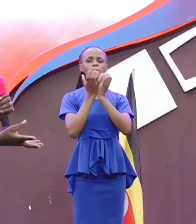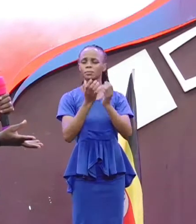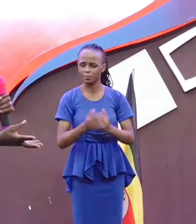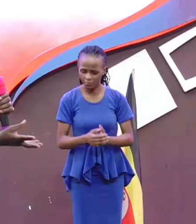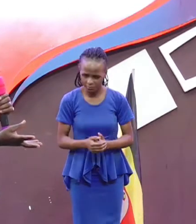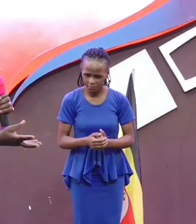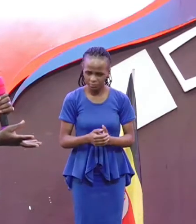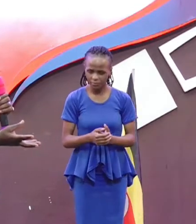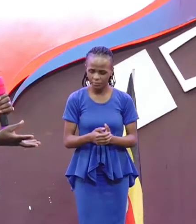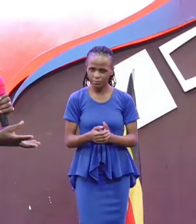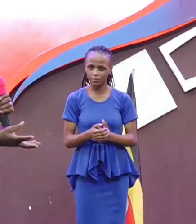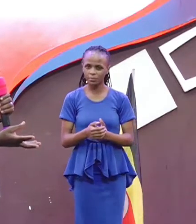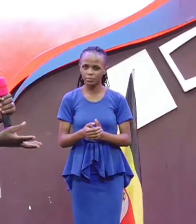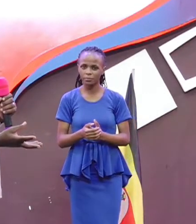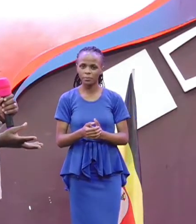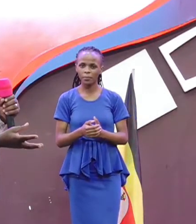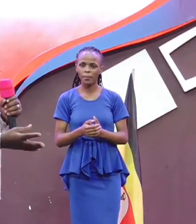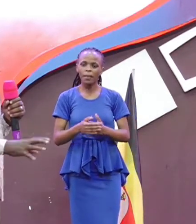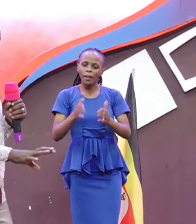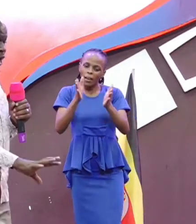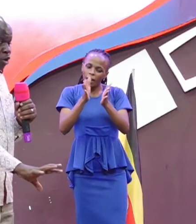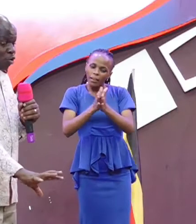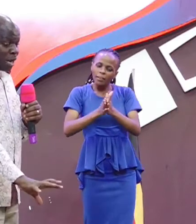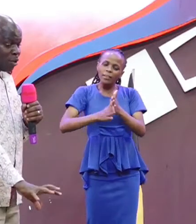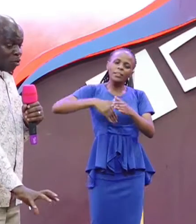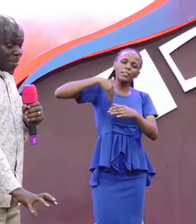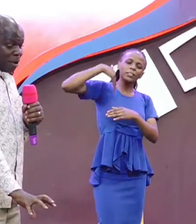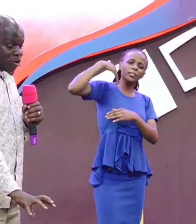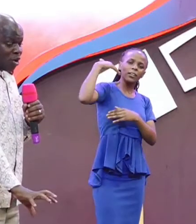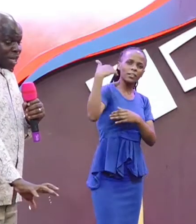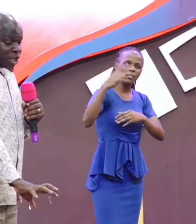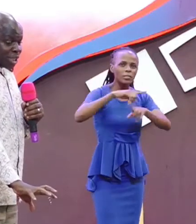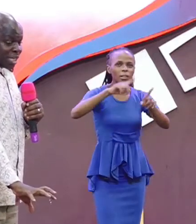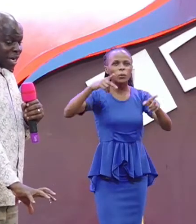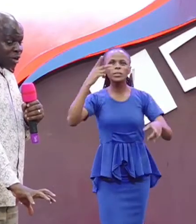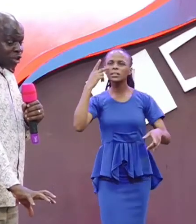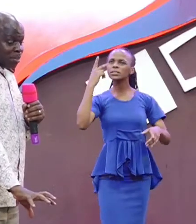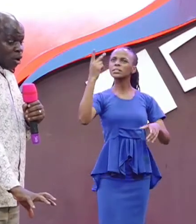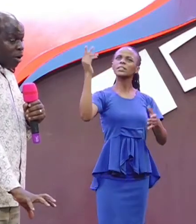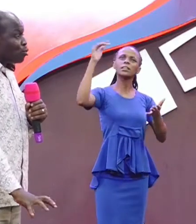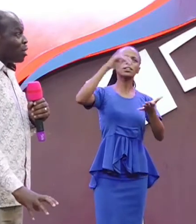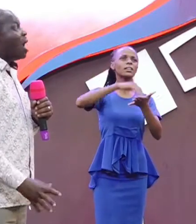begin to sprout out again in Moses. Then we